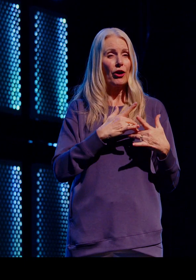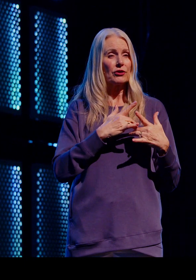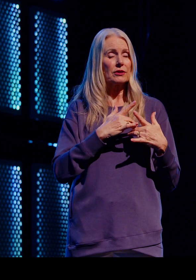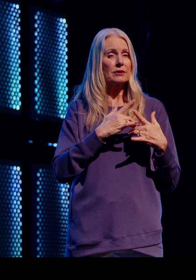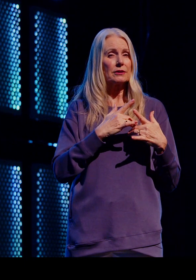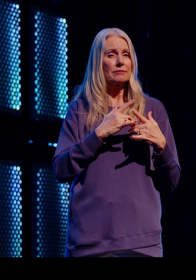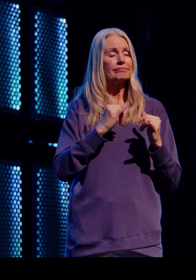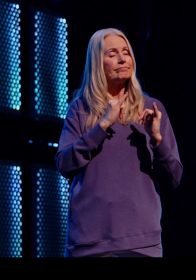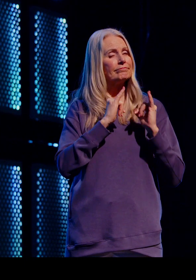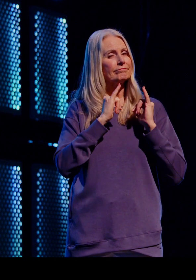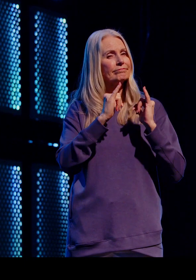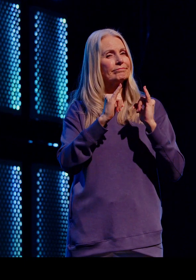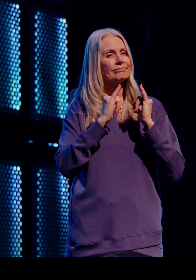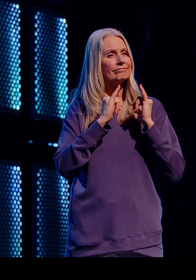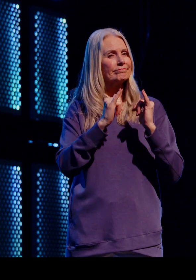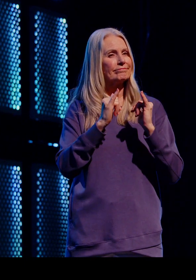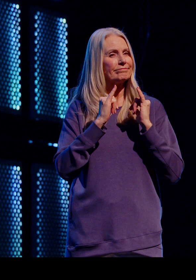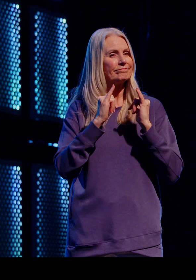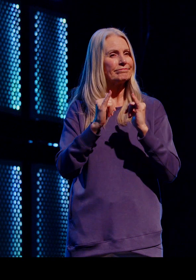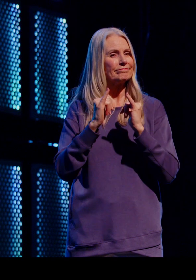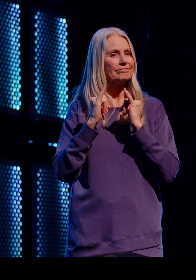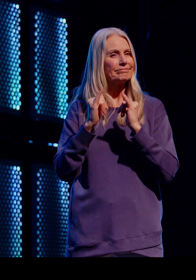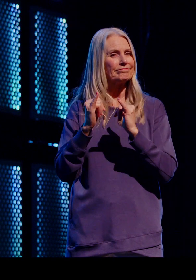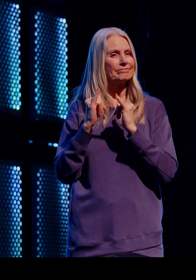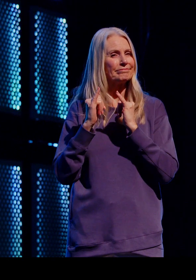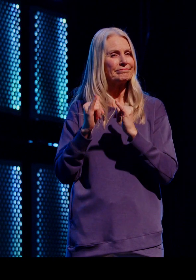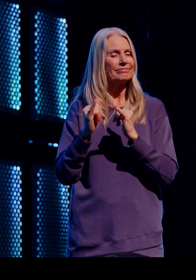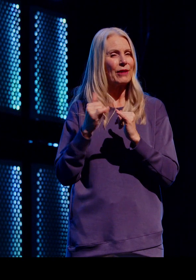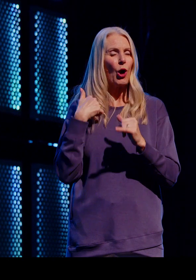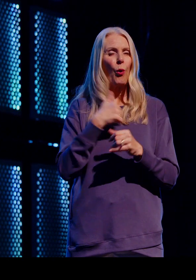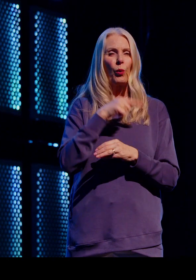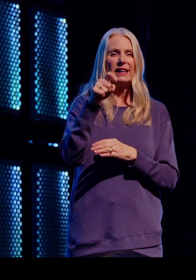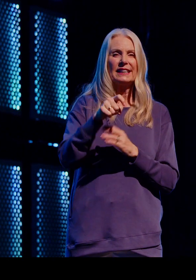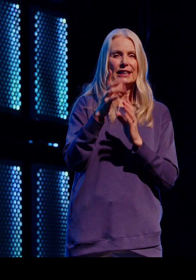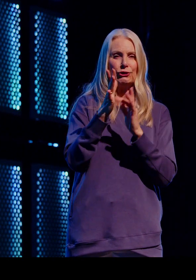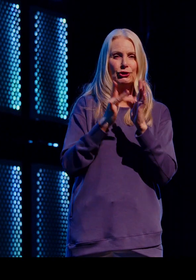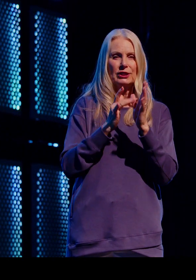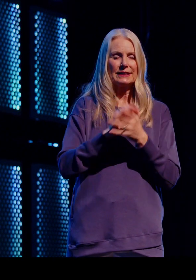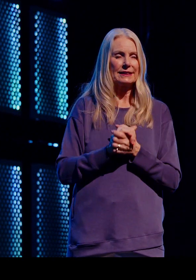that we need Jesus. And what we witnessed here today